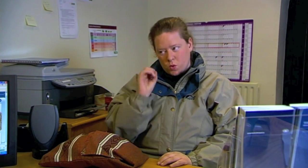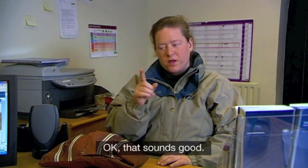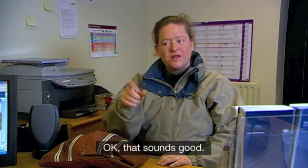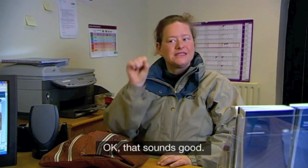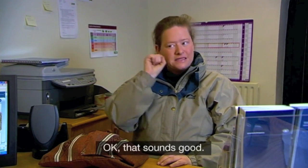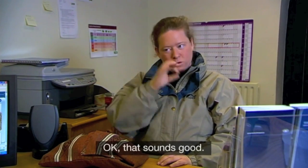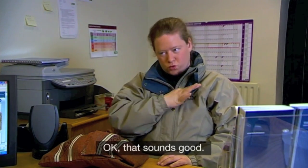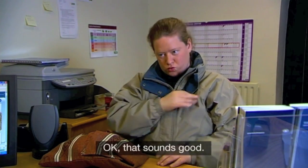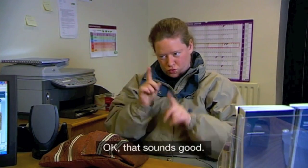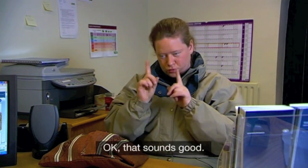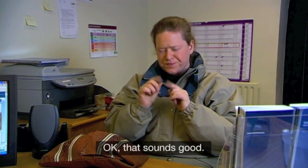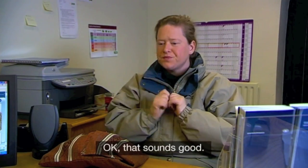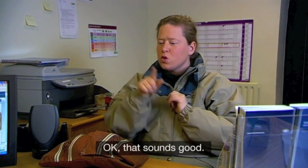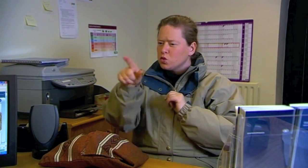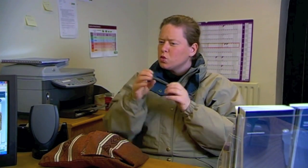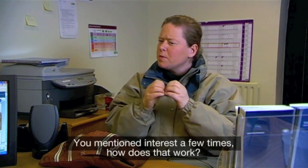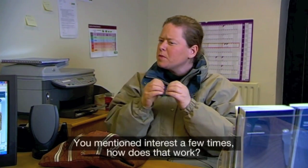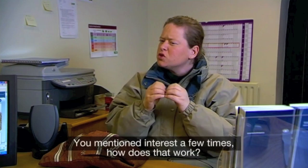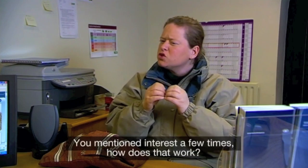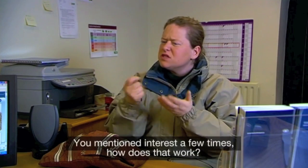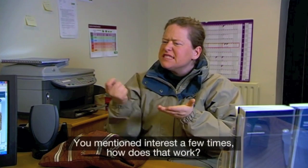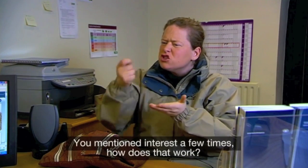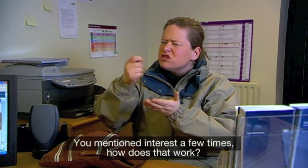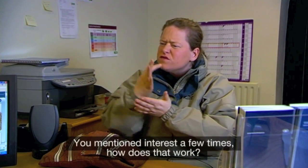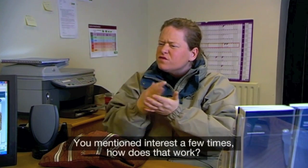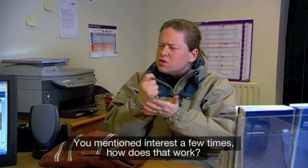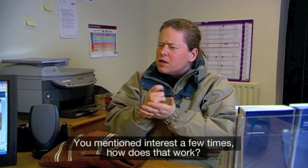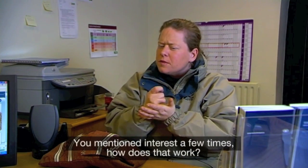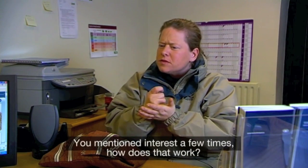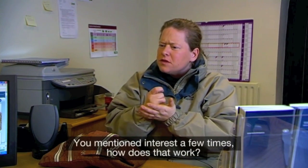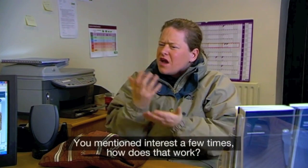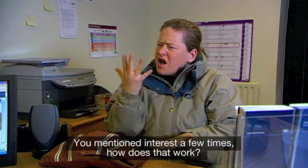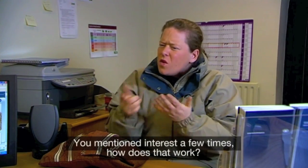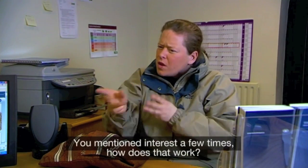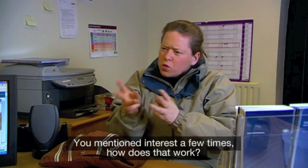Okay, that sounds good. You mentioned interest a few times. How does that work?